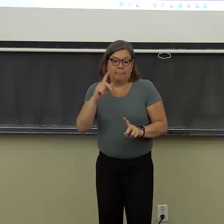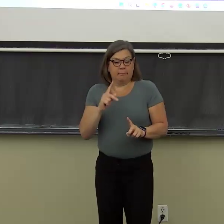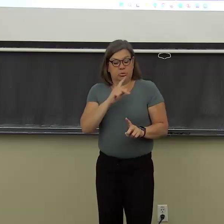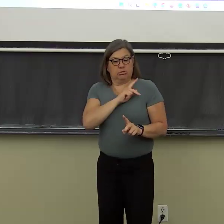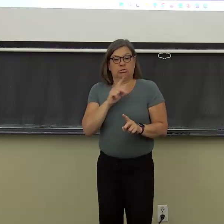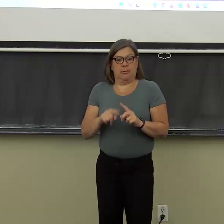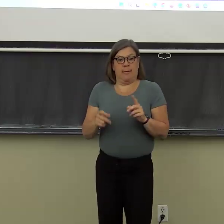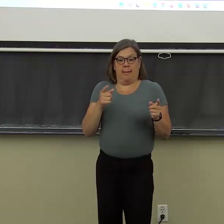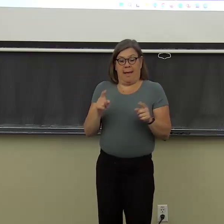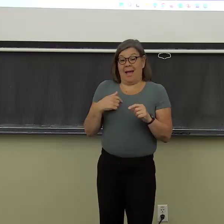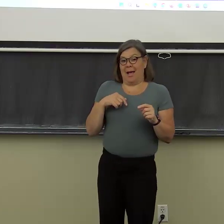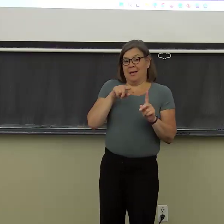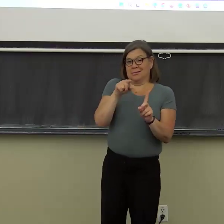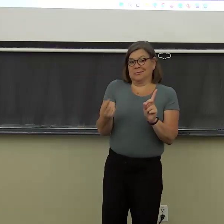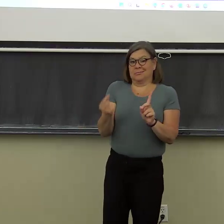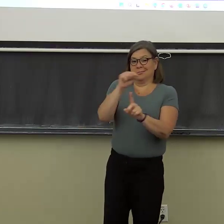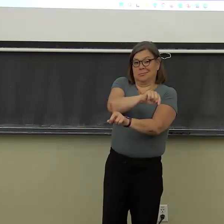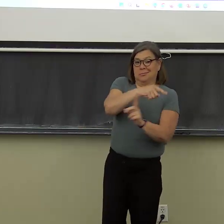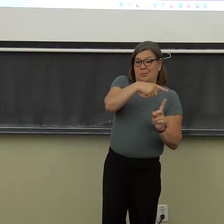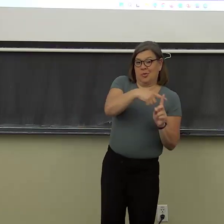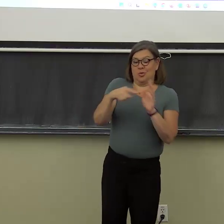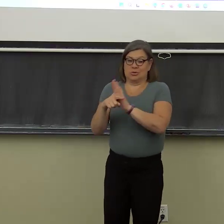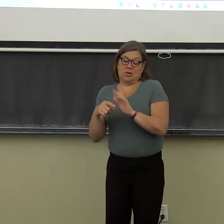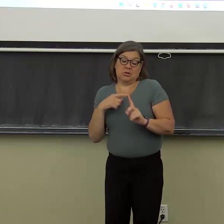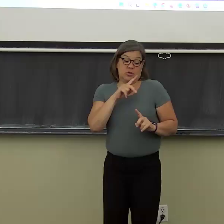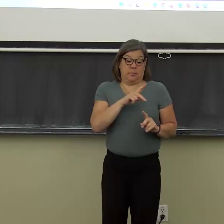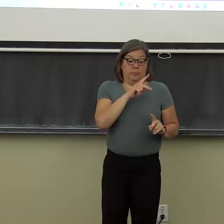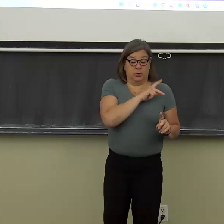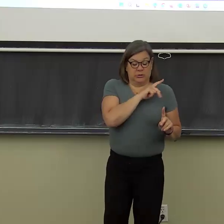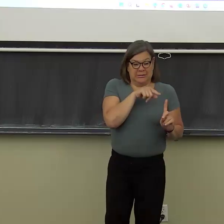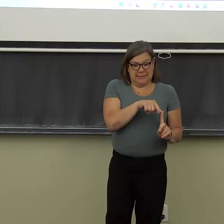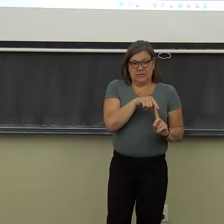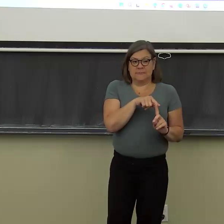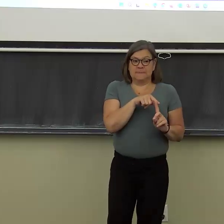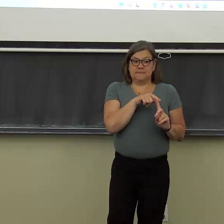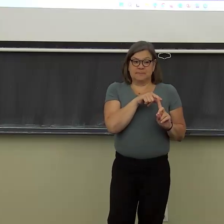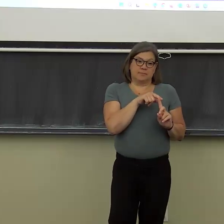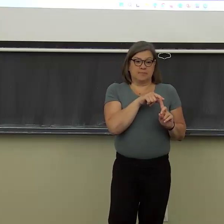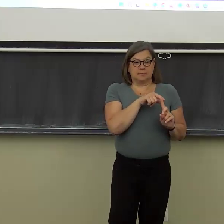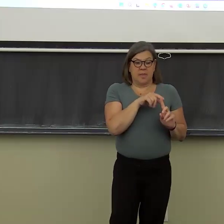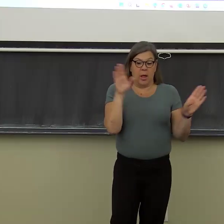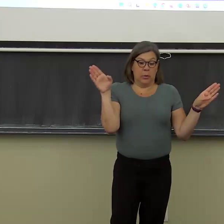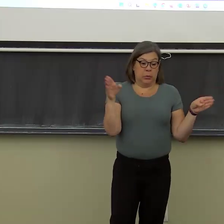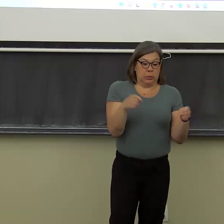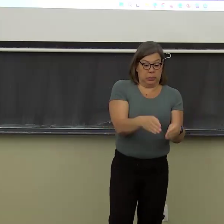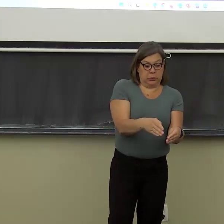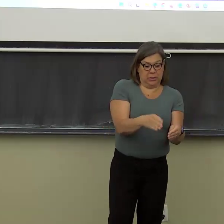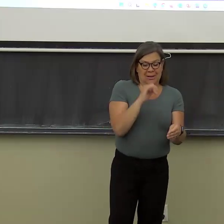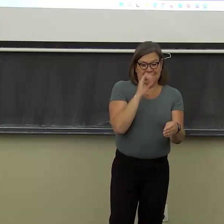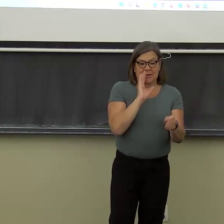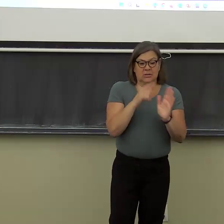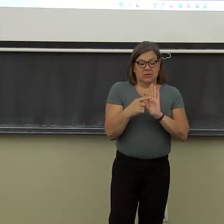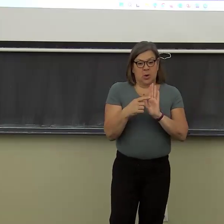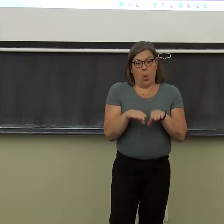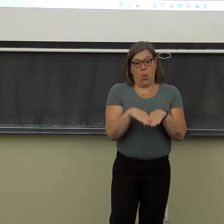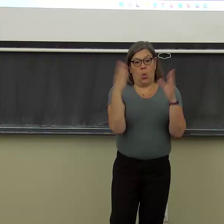personalization, of course, has 2 sides to it as well. There's the personalization that narrows your view, doesn't expose you